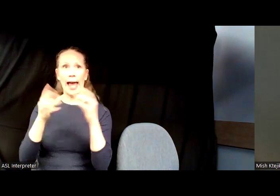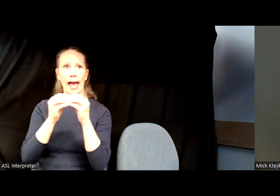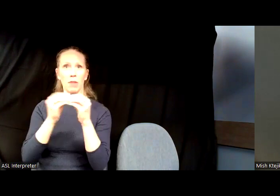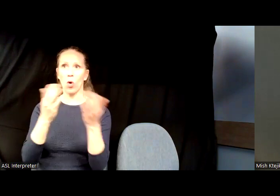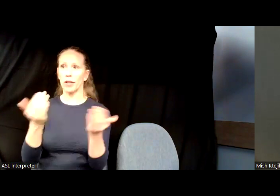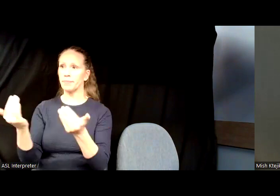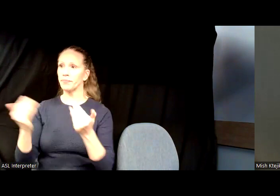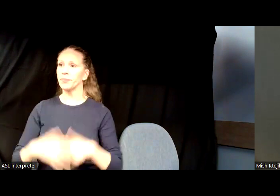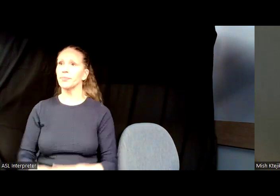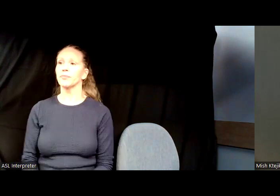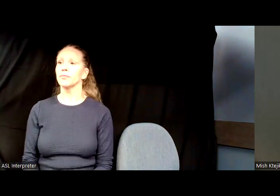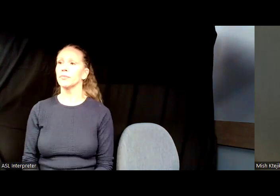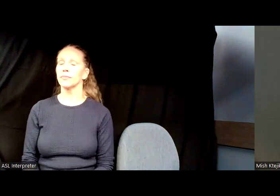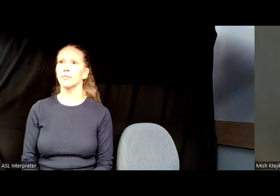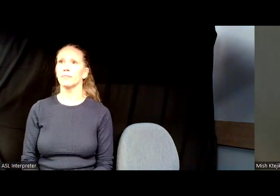additional?